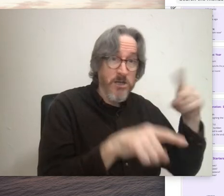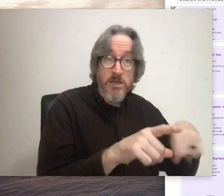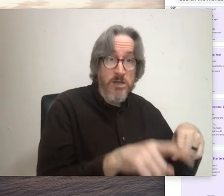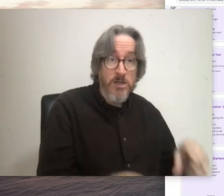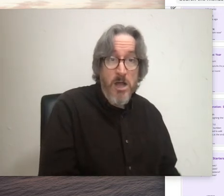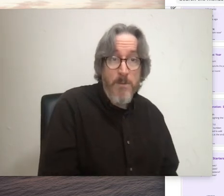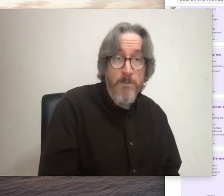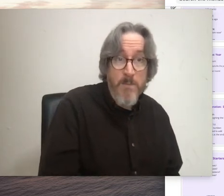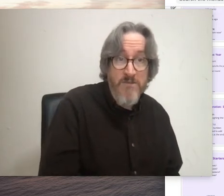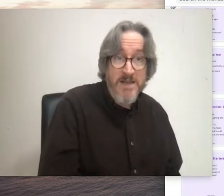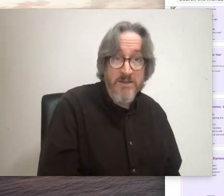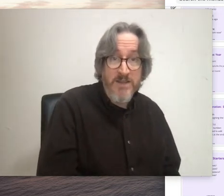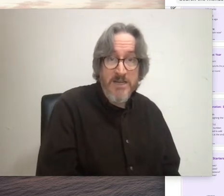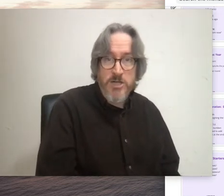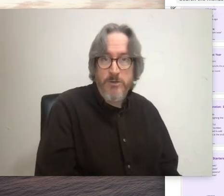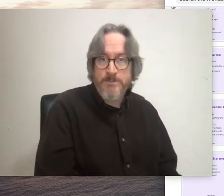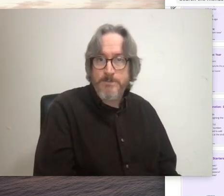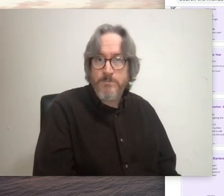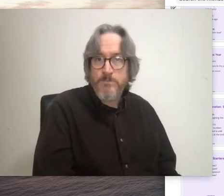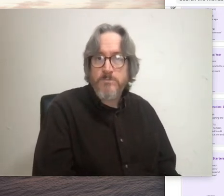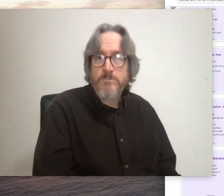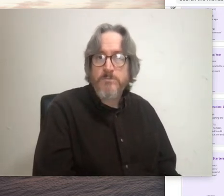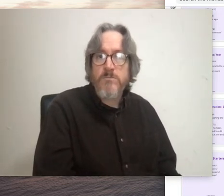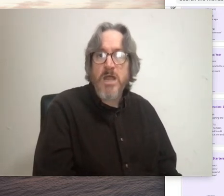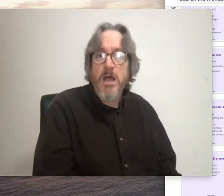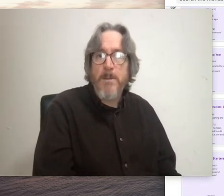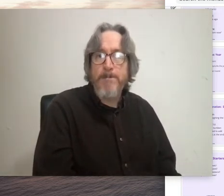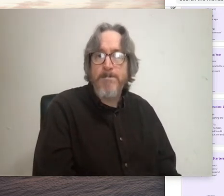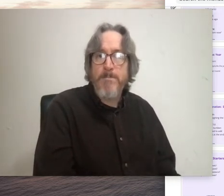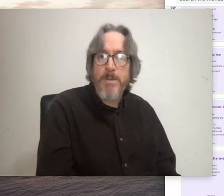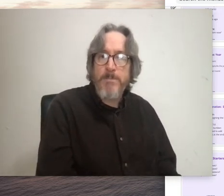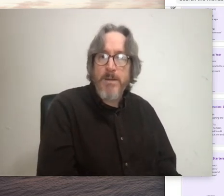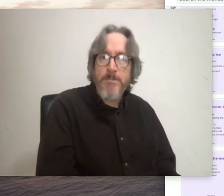question, everybody can feed each other.